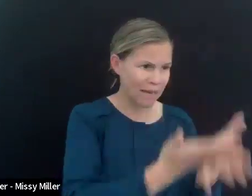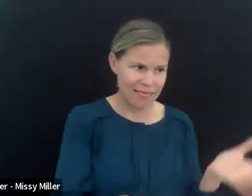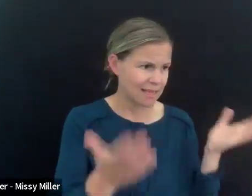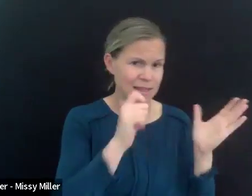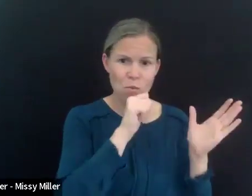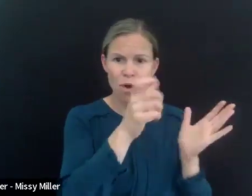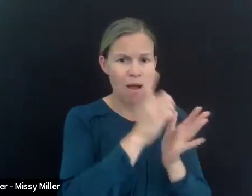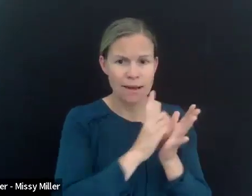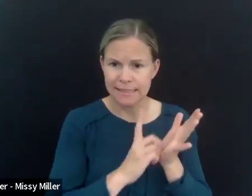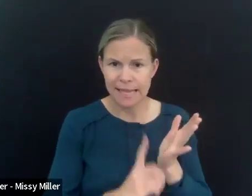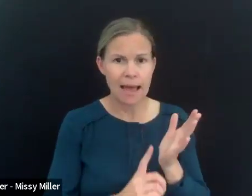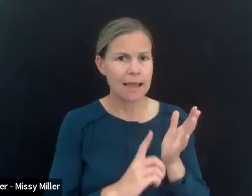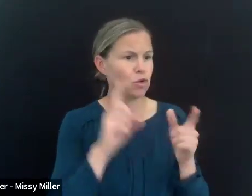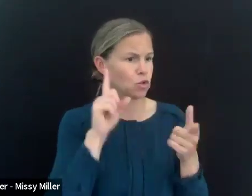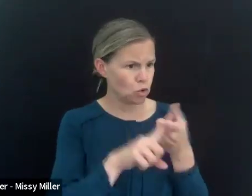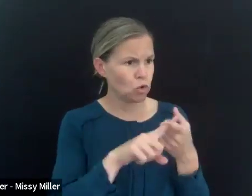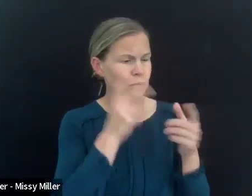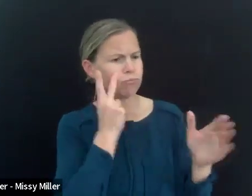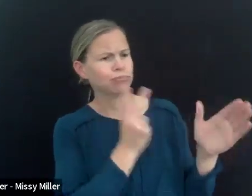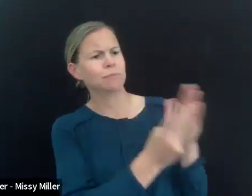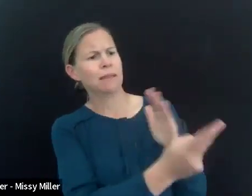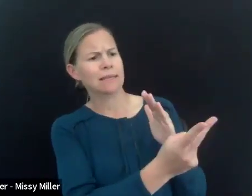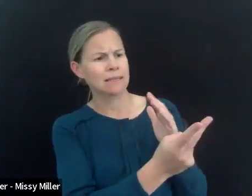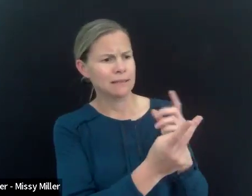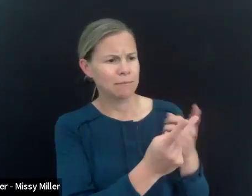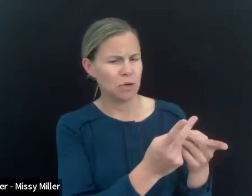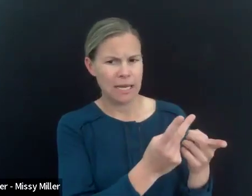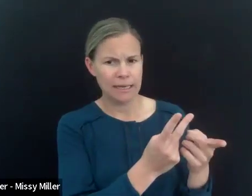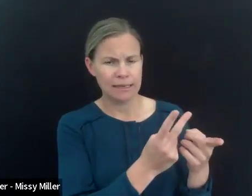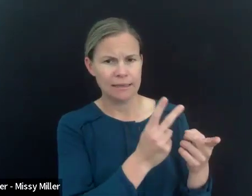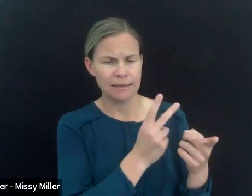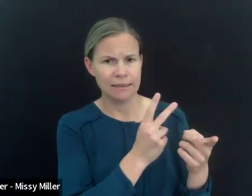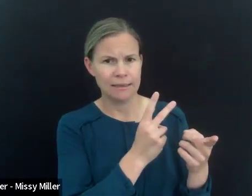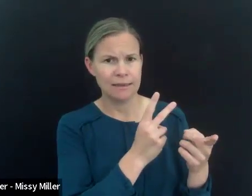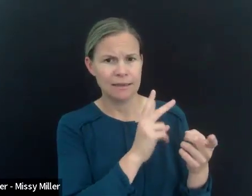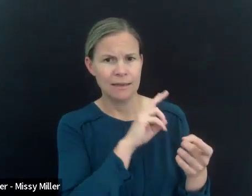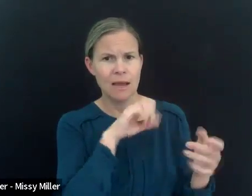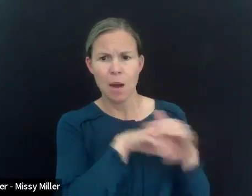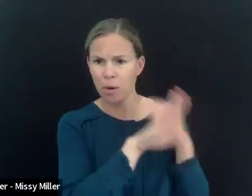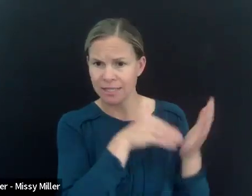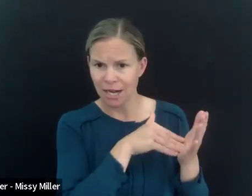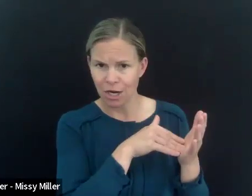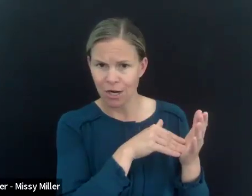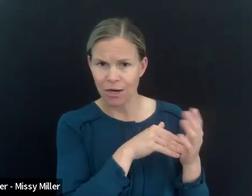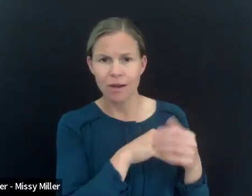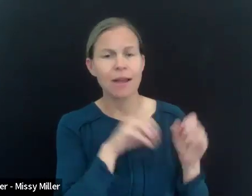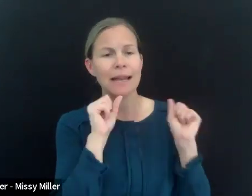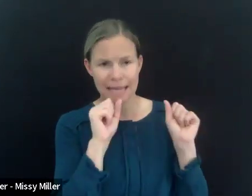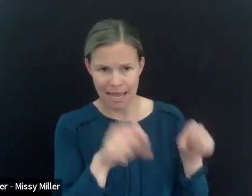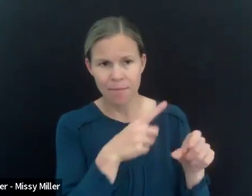designed to anticipate birth centers, and then can be used to work against